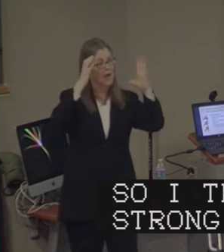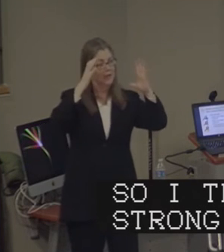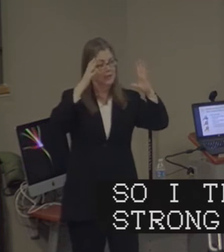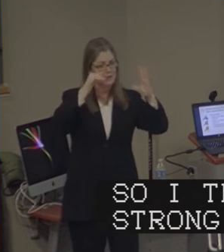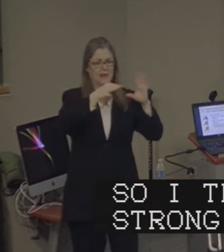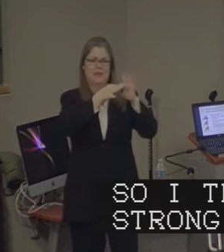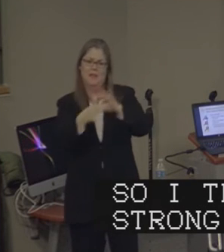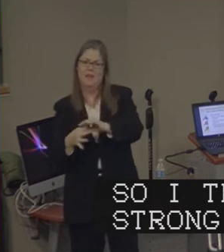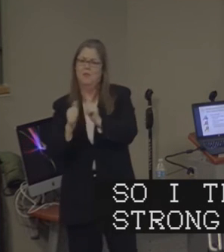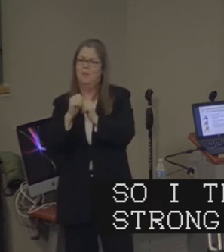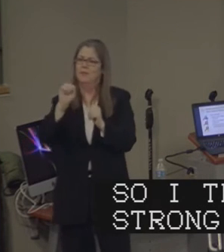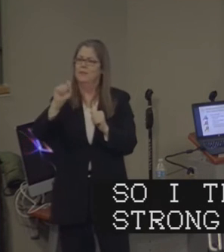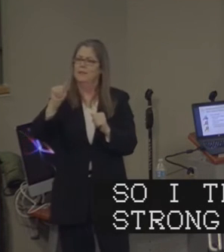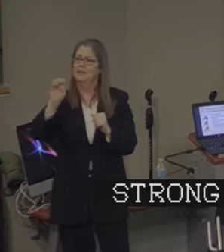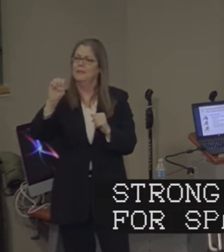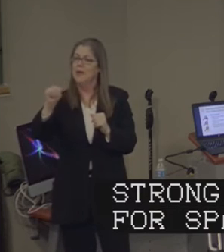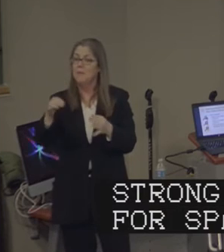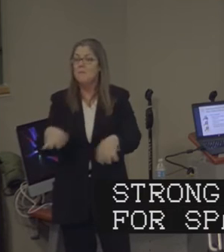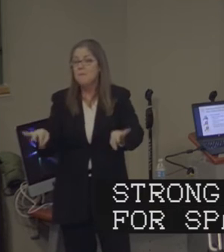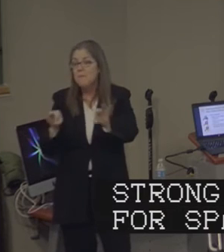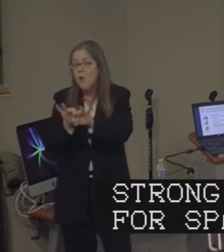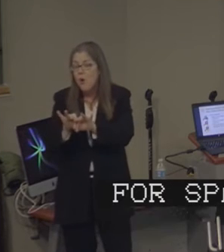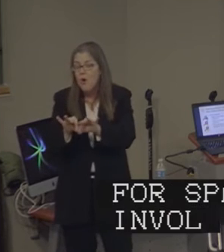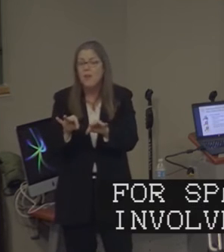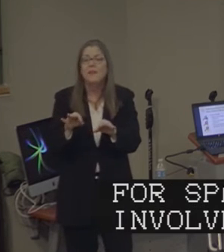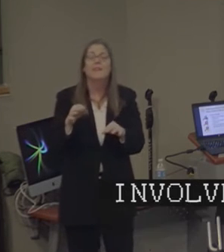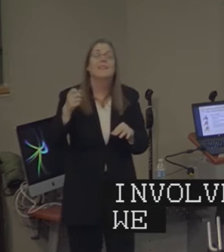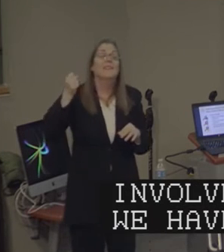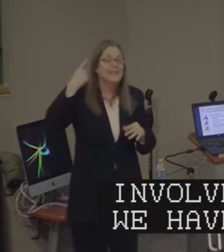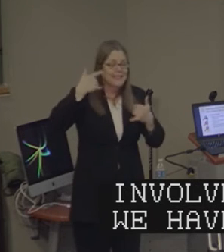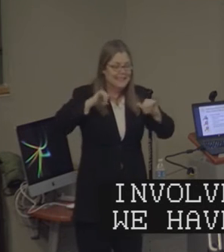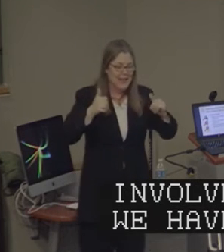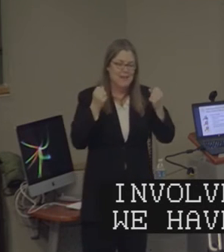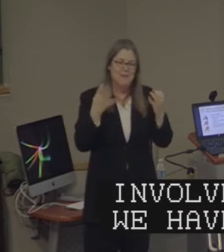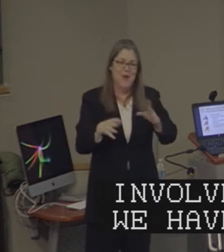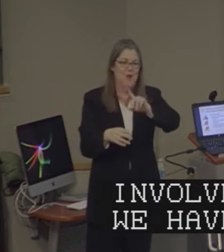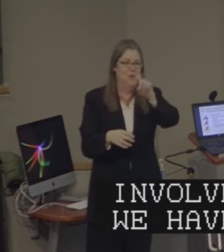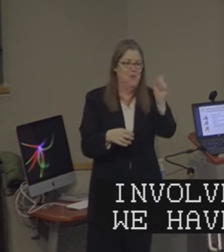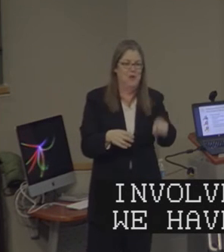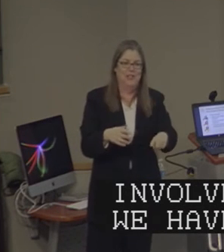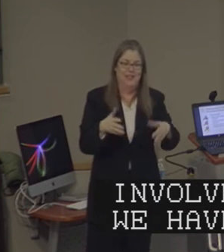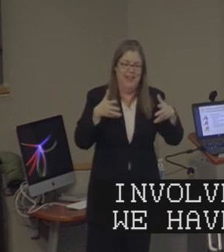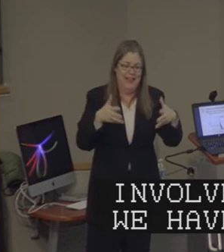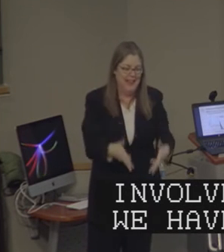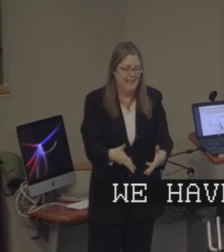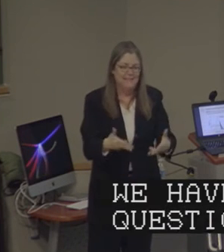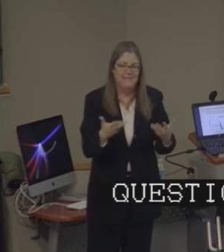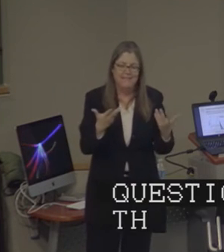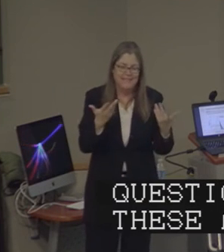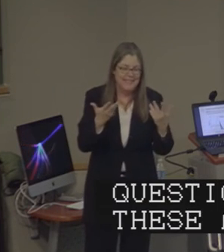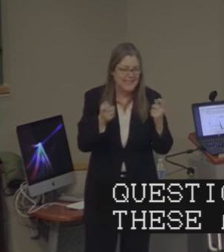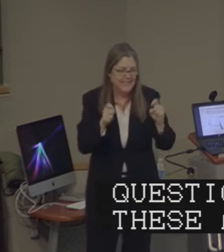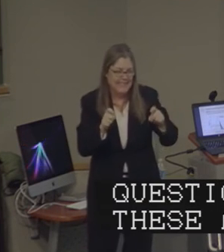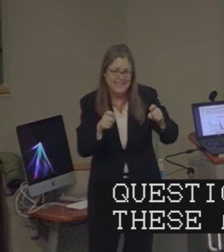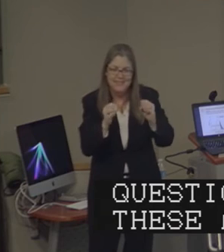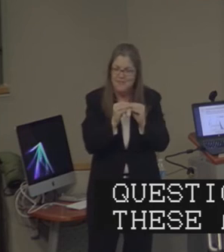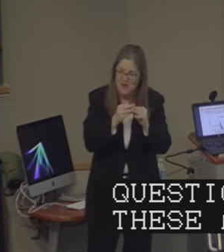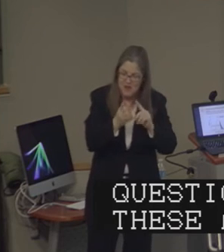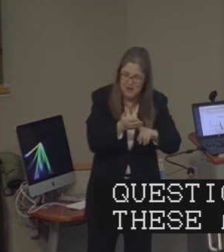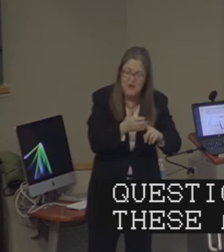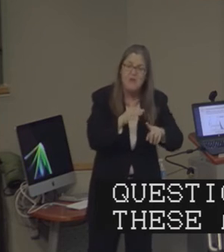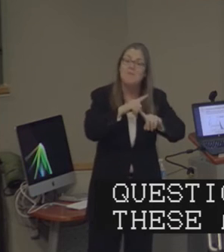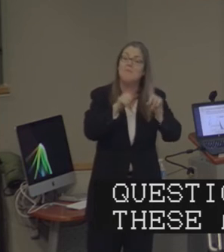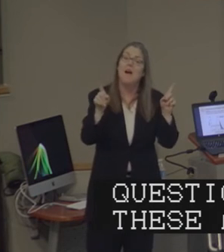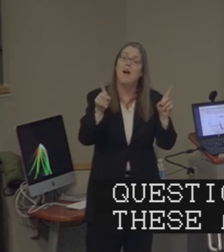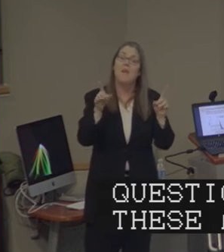STEM. We have a lot of remaining questions. These are just a few of them. But more important, we have